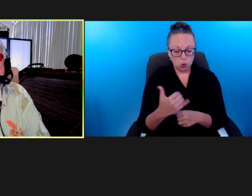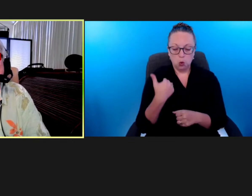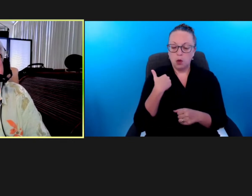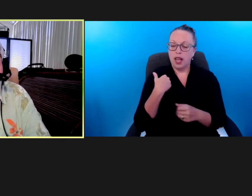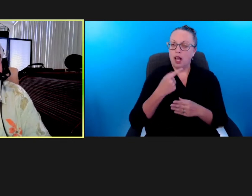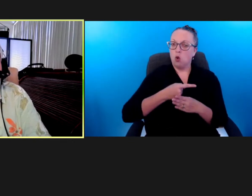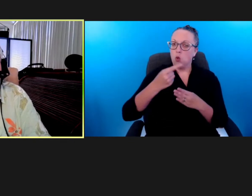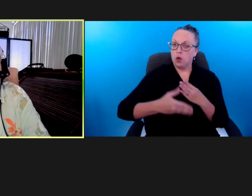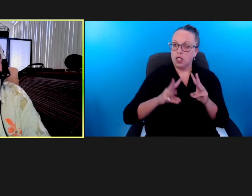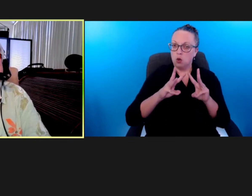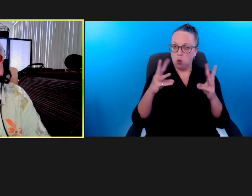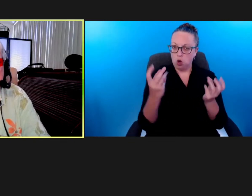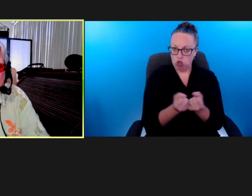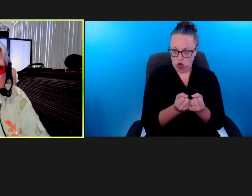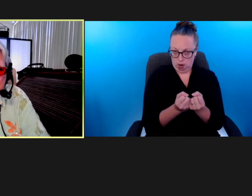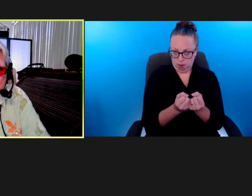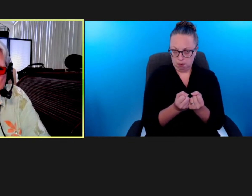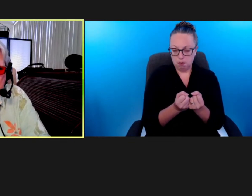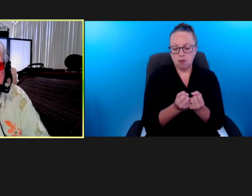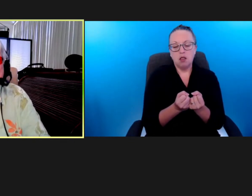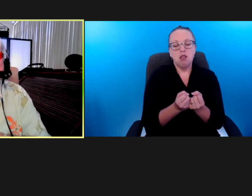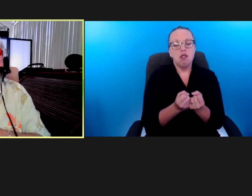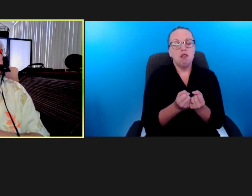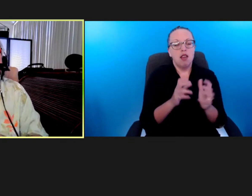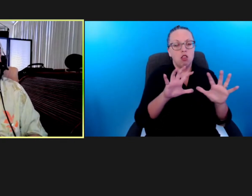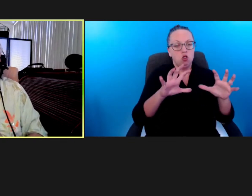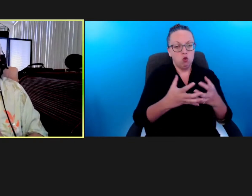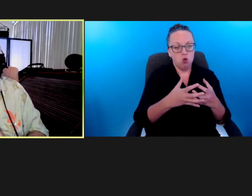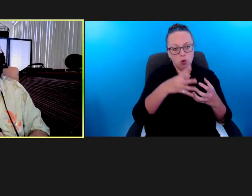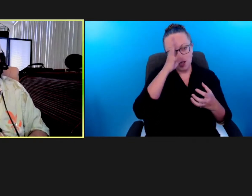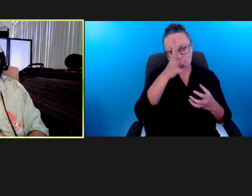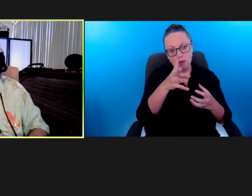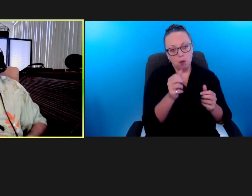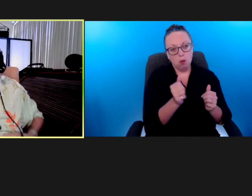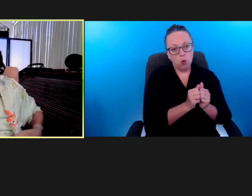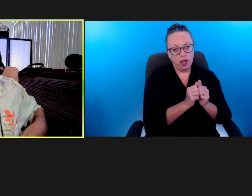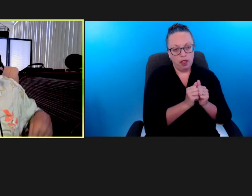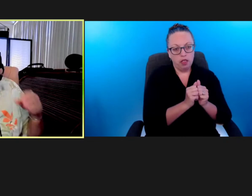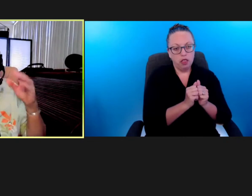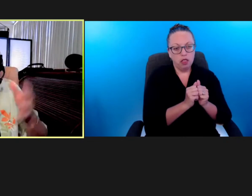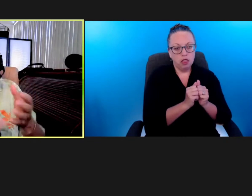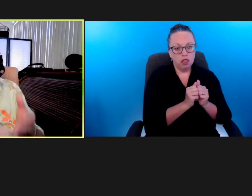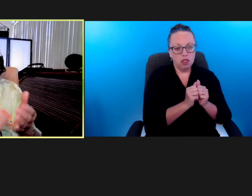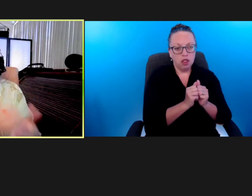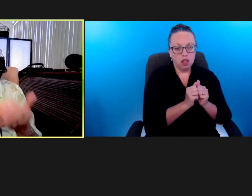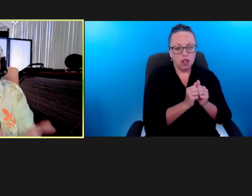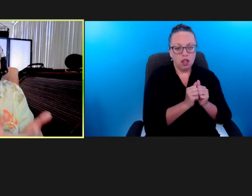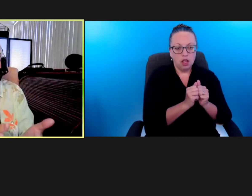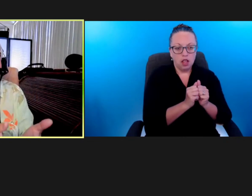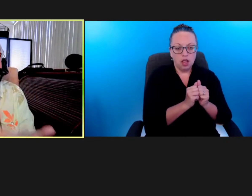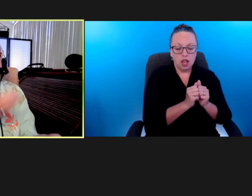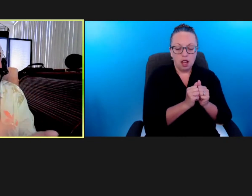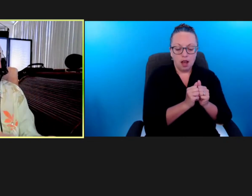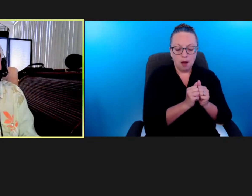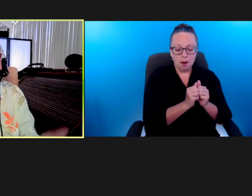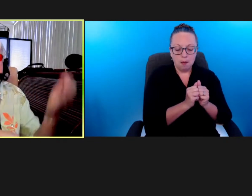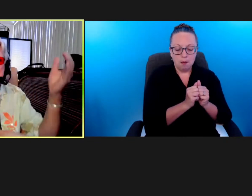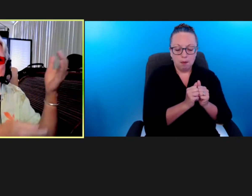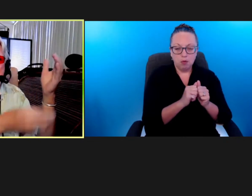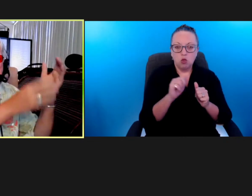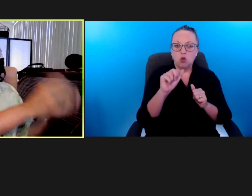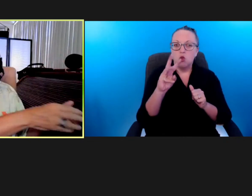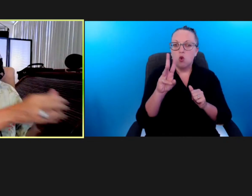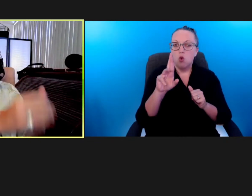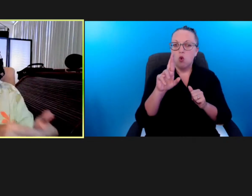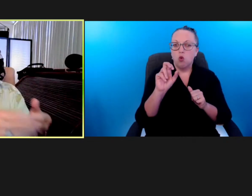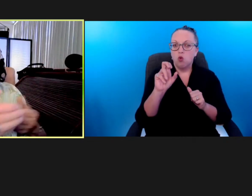during which the troupe, with our direction, came up with the piece called Musical Reckless Grace.